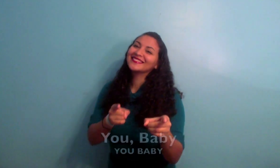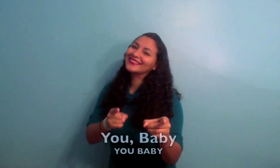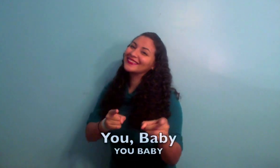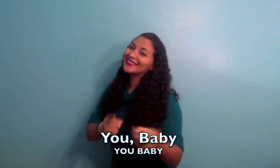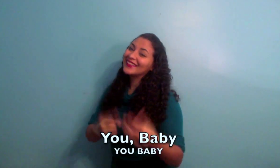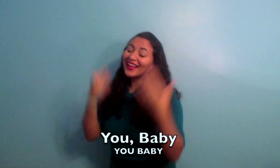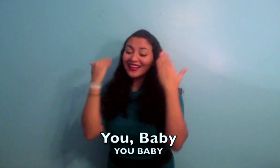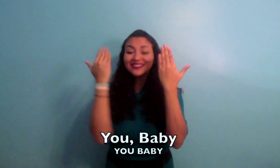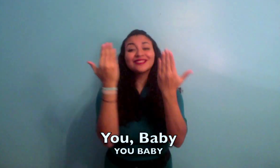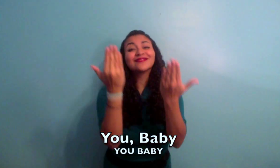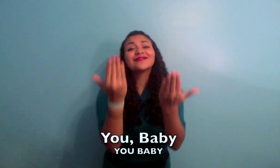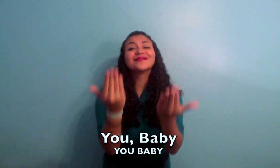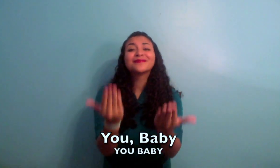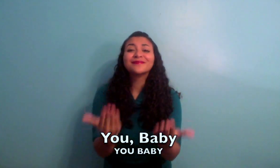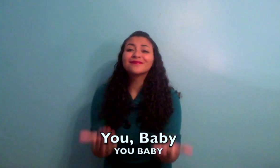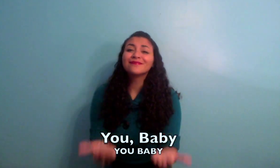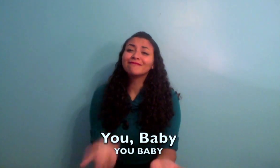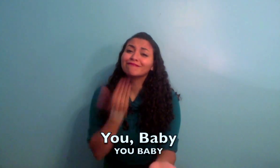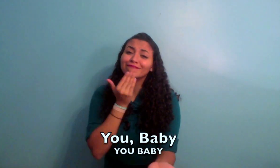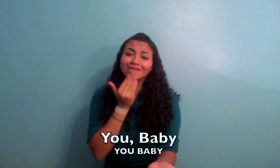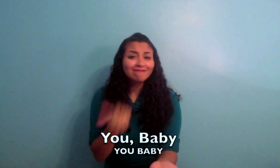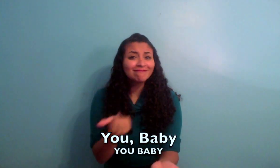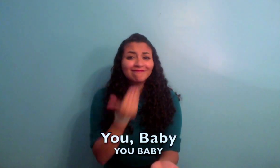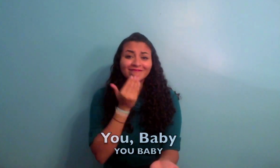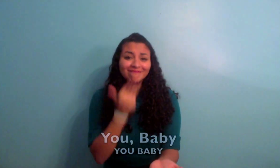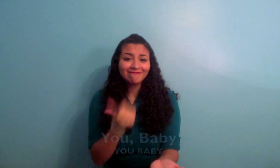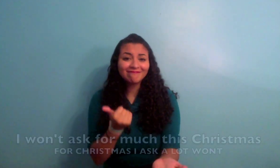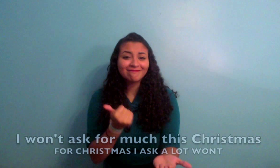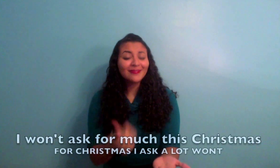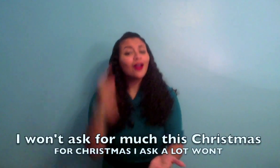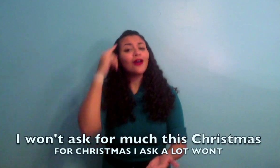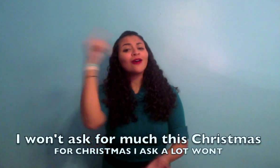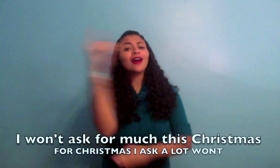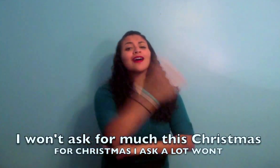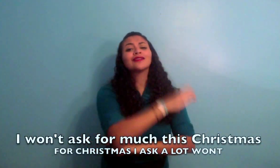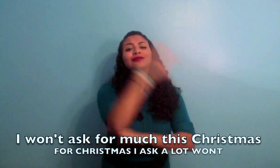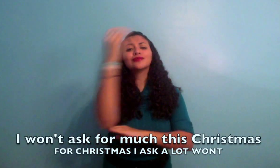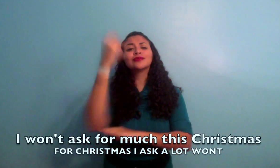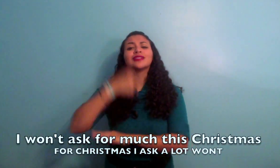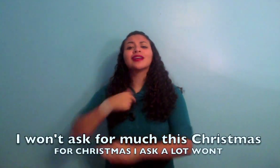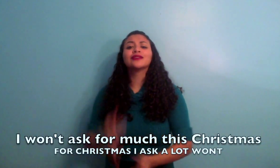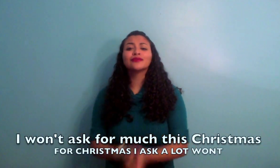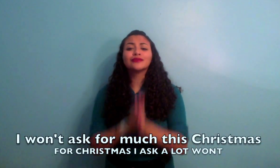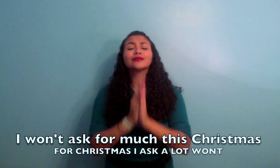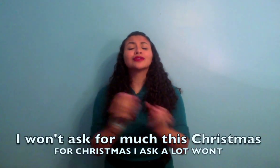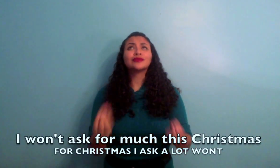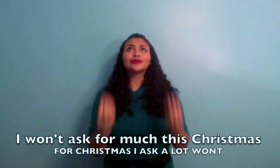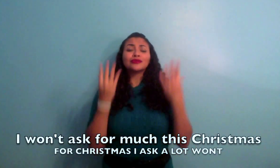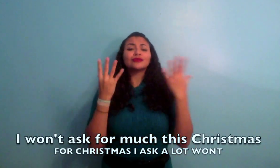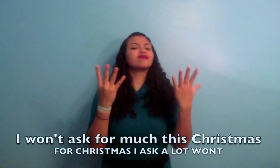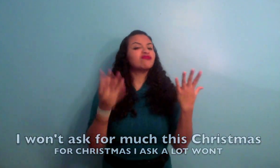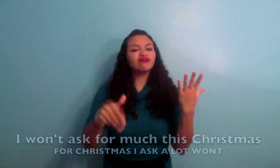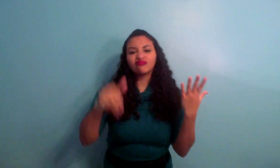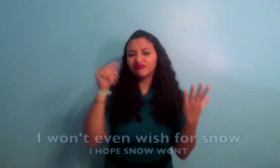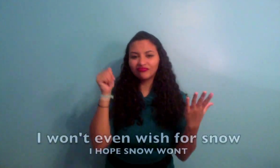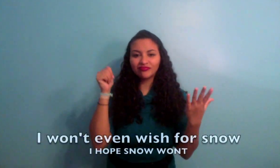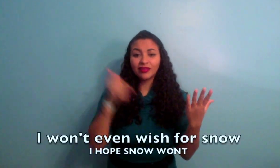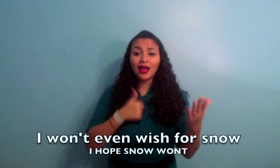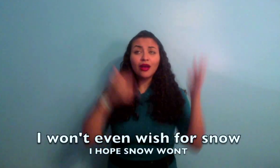You Baby Oh I won't ask how much this Christmas I won't